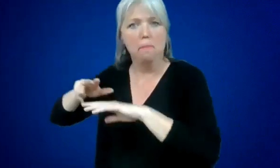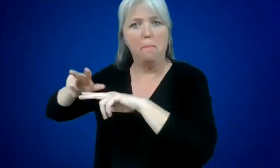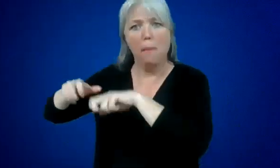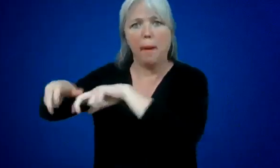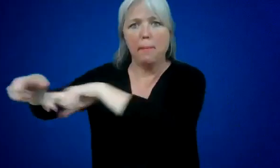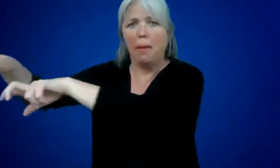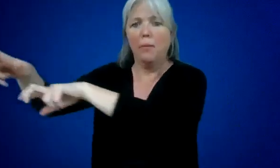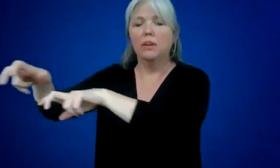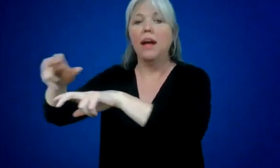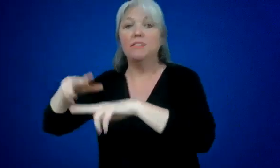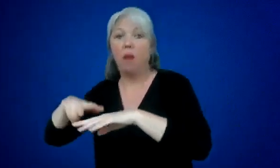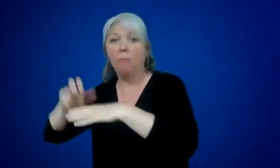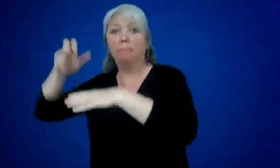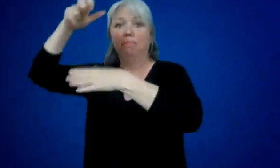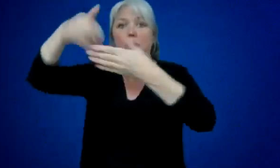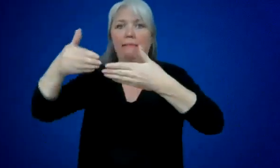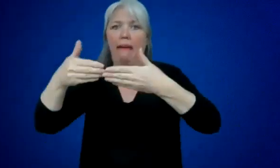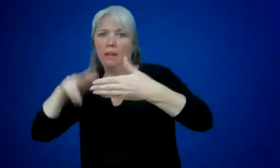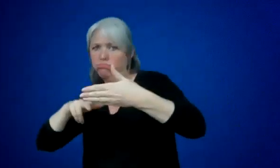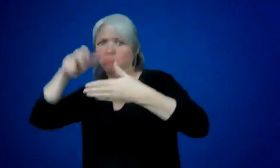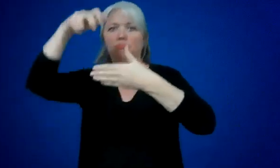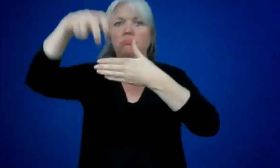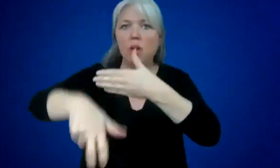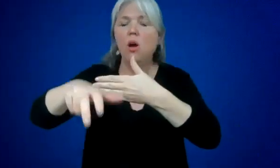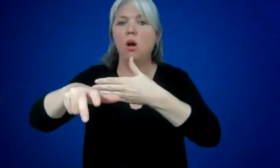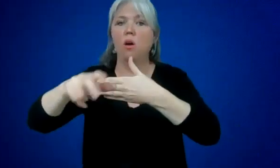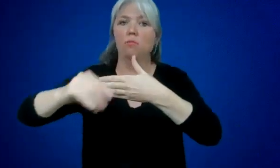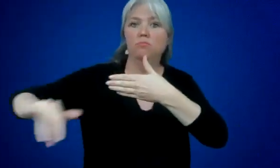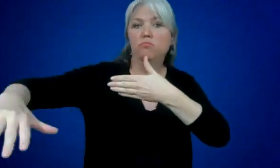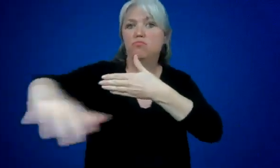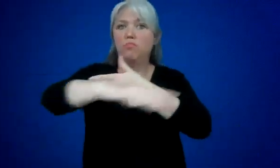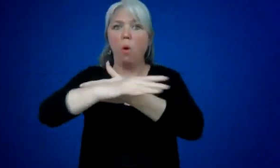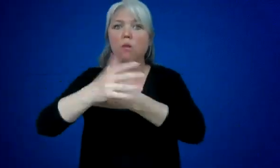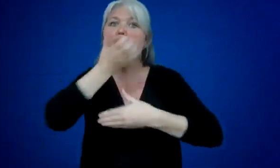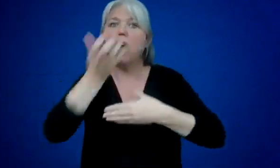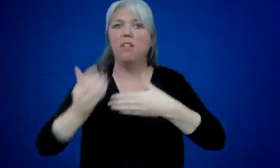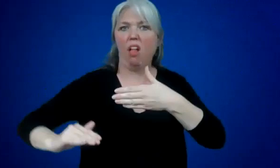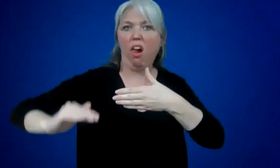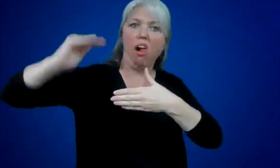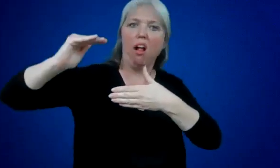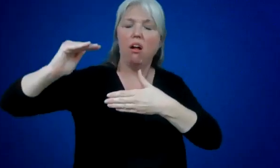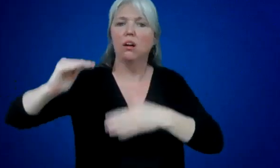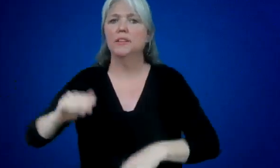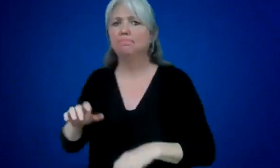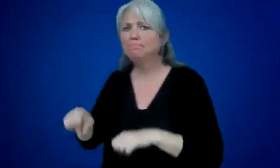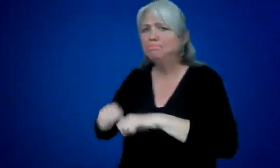went into the most overgrown jungle of a yard that I had ever seen. "You better go get your dog out of